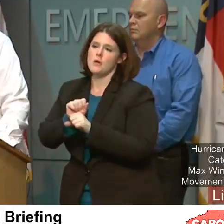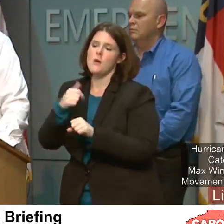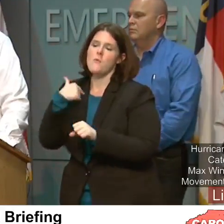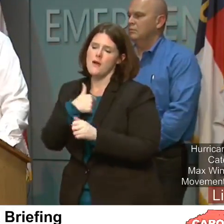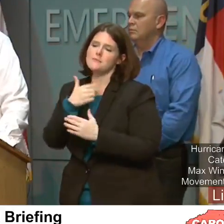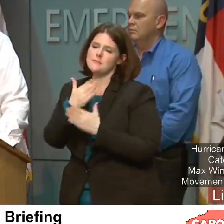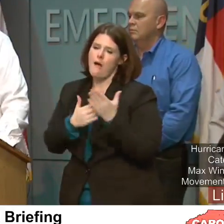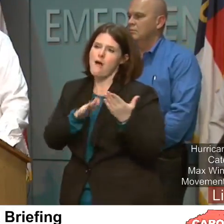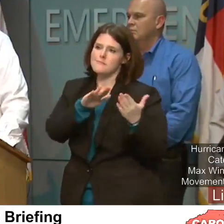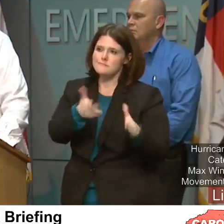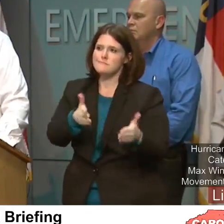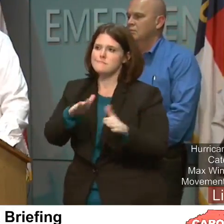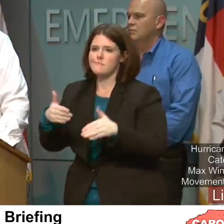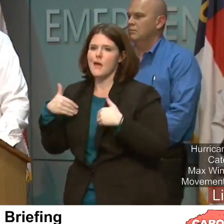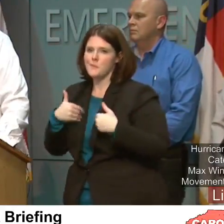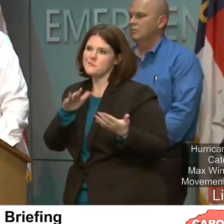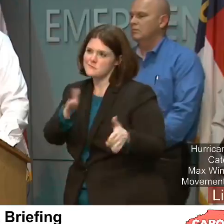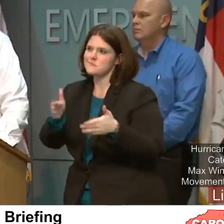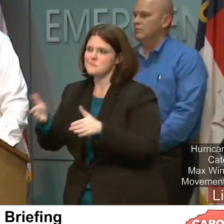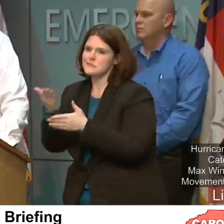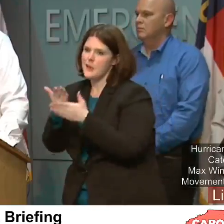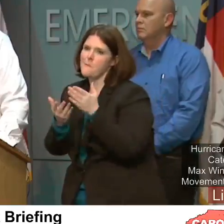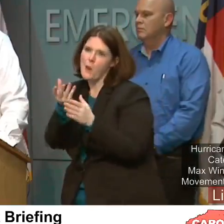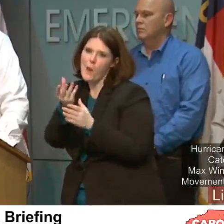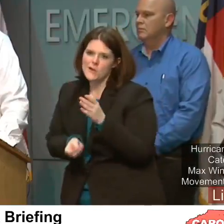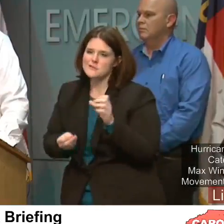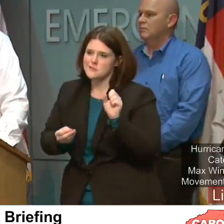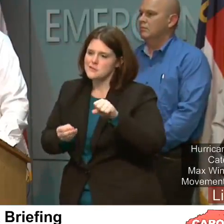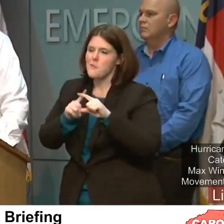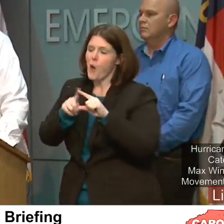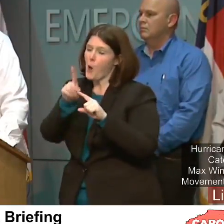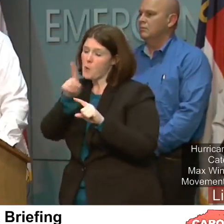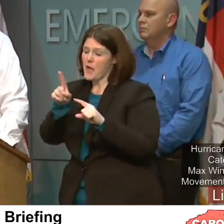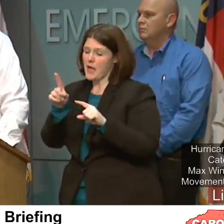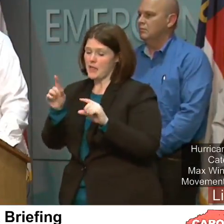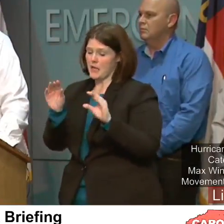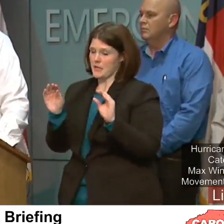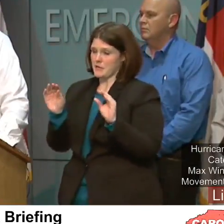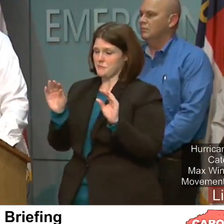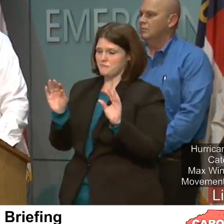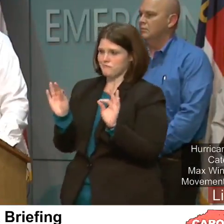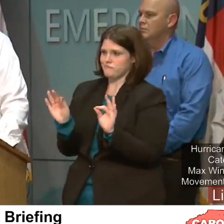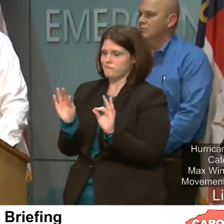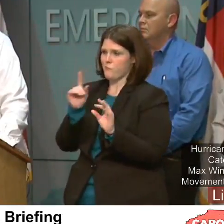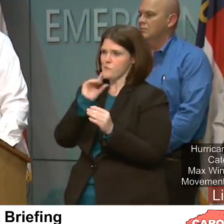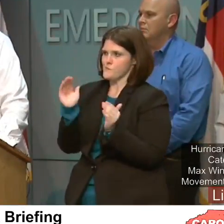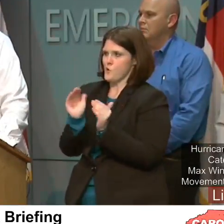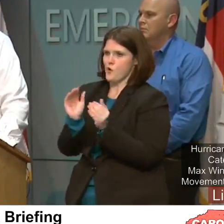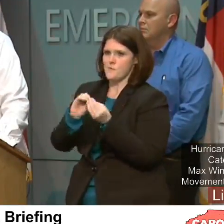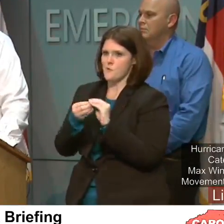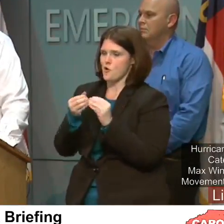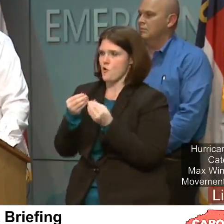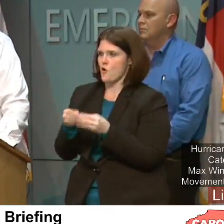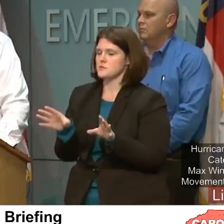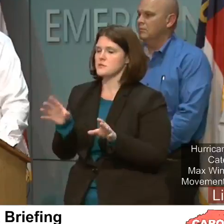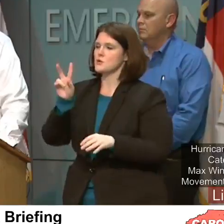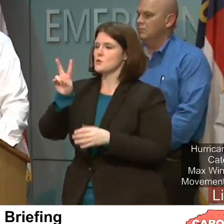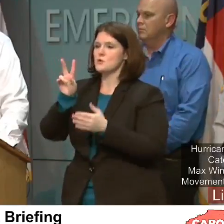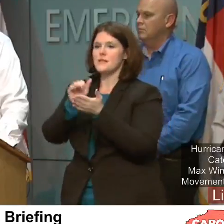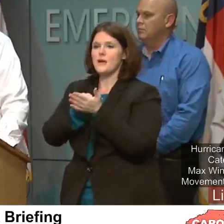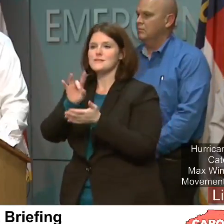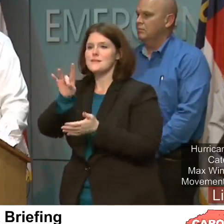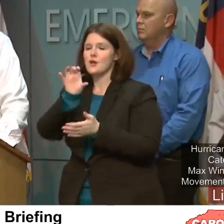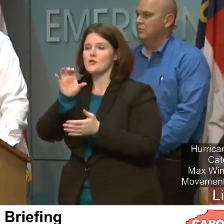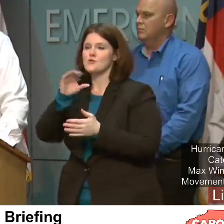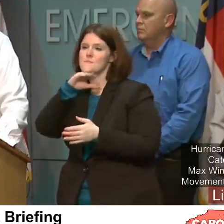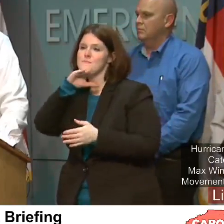losses of livestock, it was minimal compared to the number that we have. We had about 2,800 pigs that